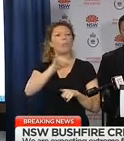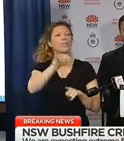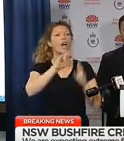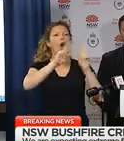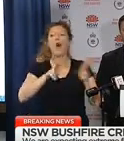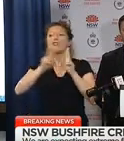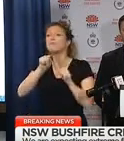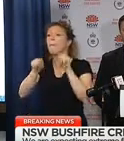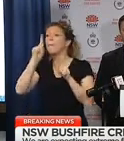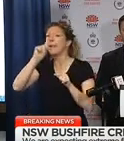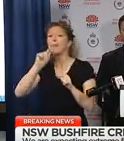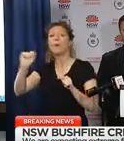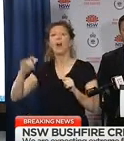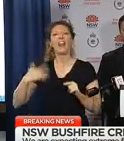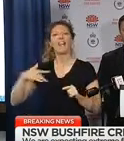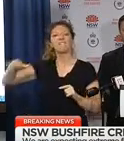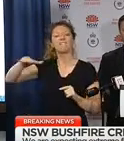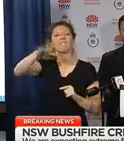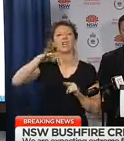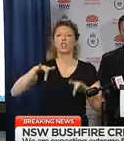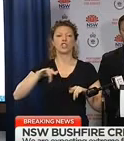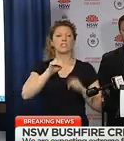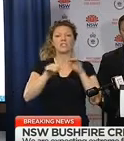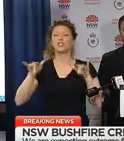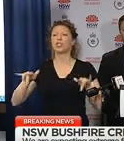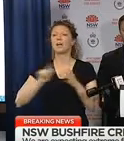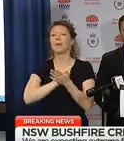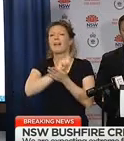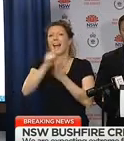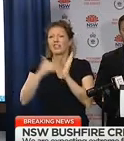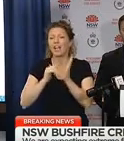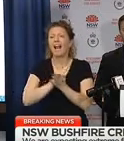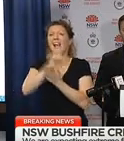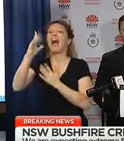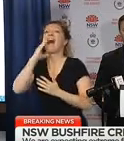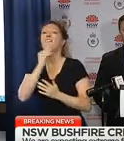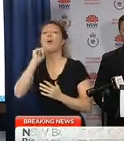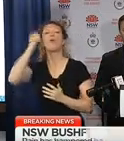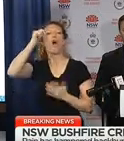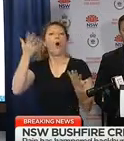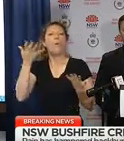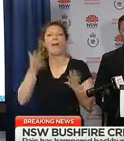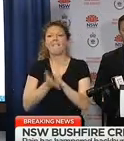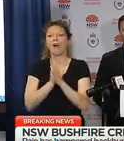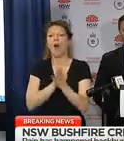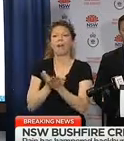being impacted first and later on throughout the afternoon. We've seen some